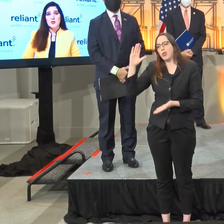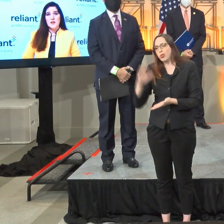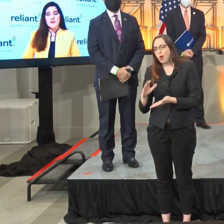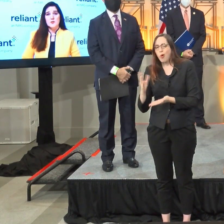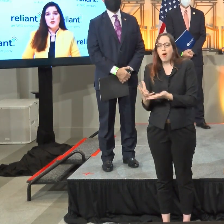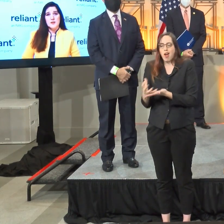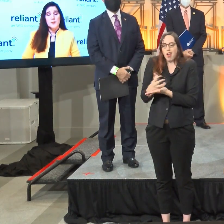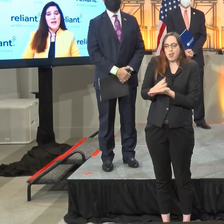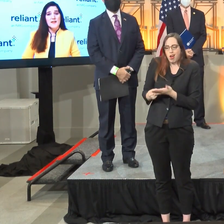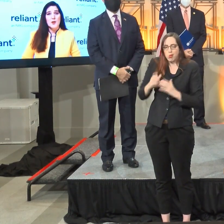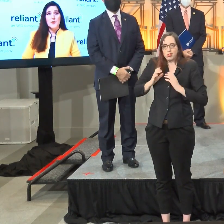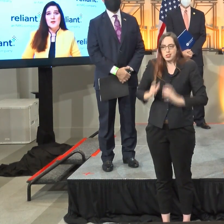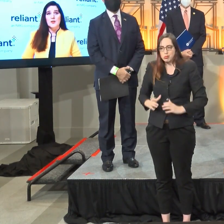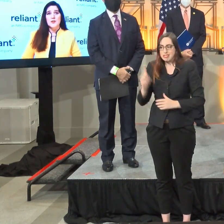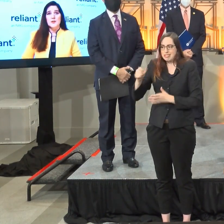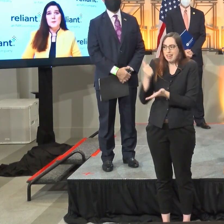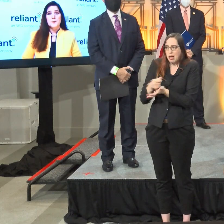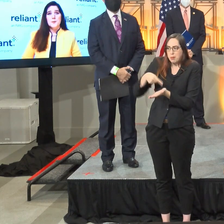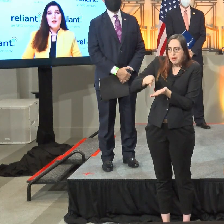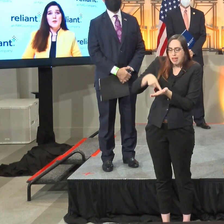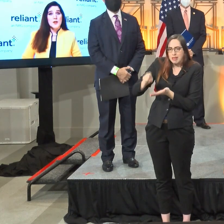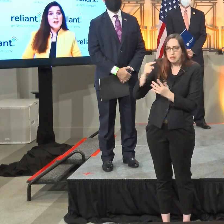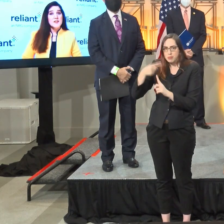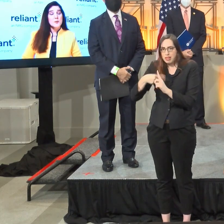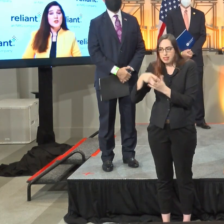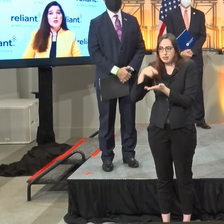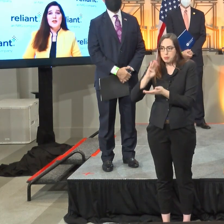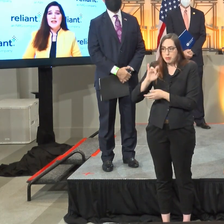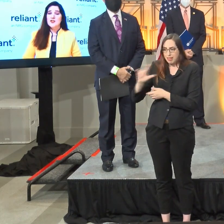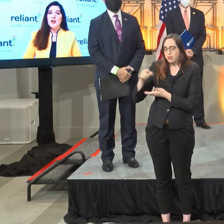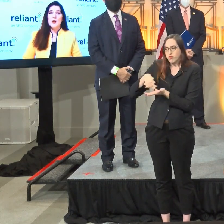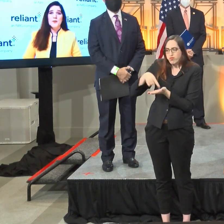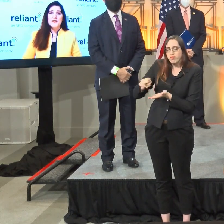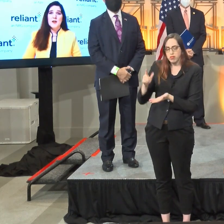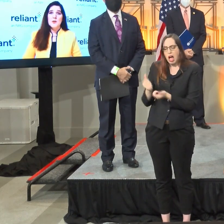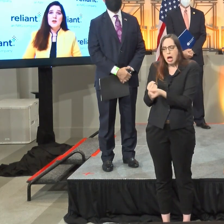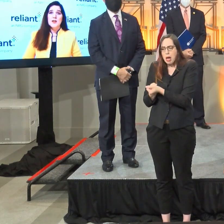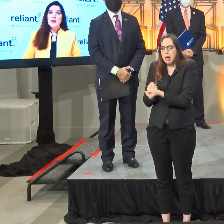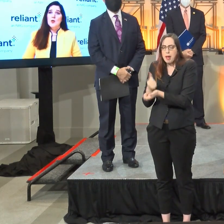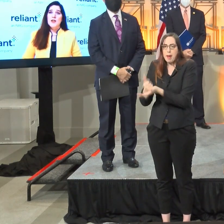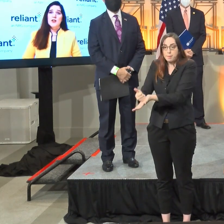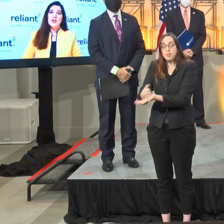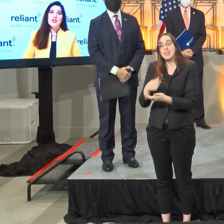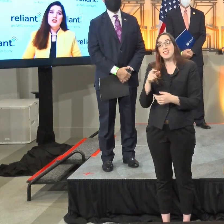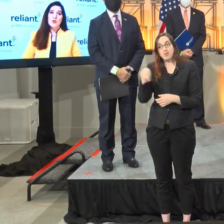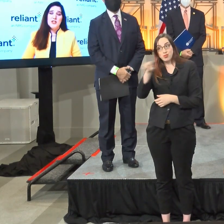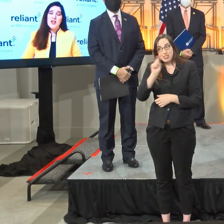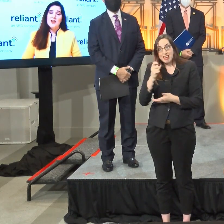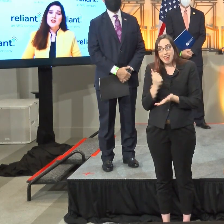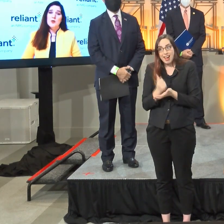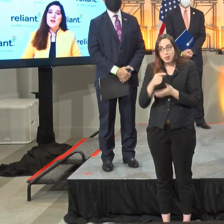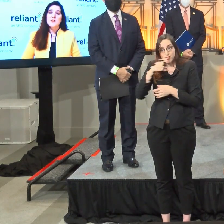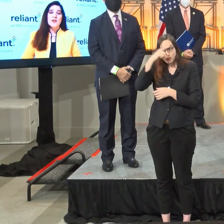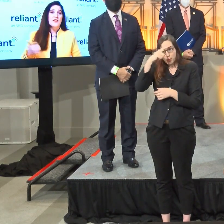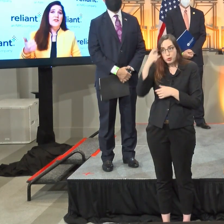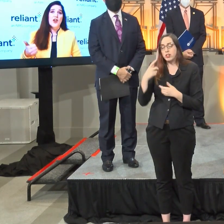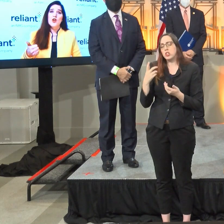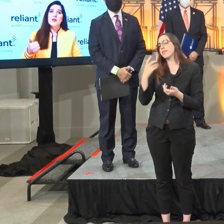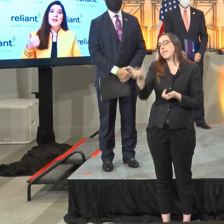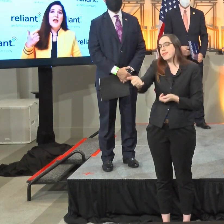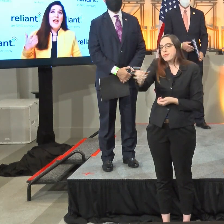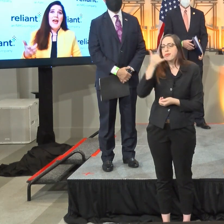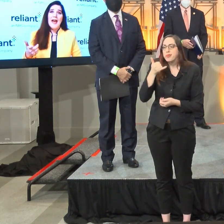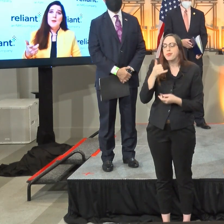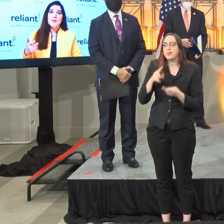residential customers in paying their bills. For customers who need extra help this summer, we encourage you to reach out to us via